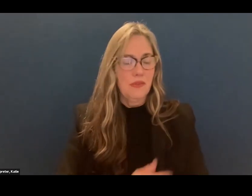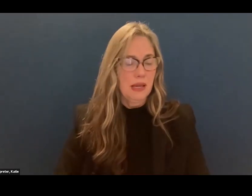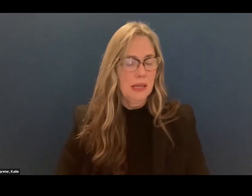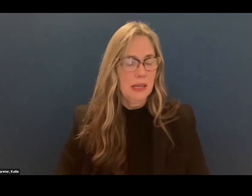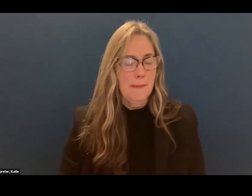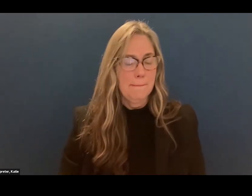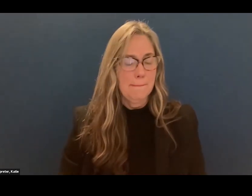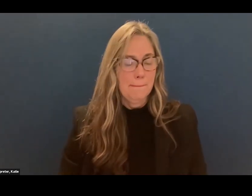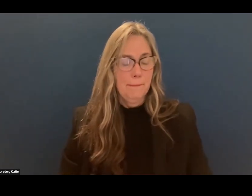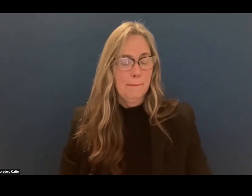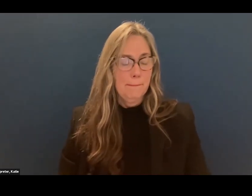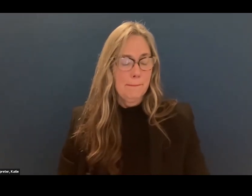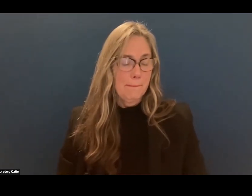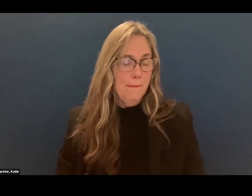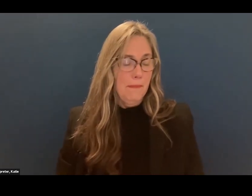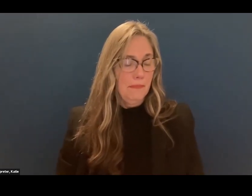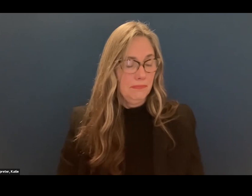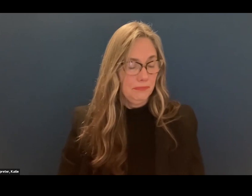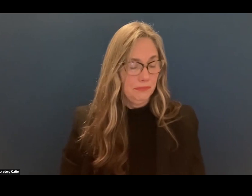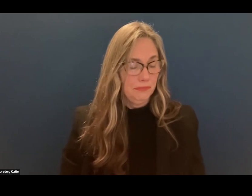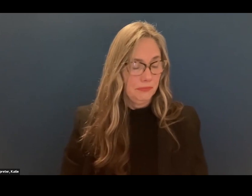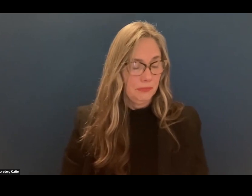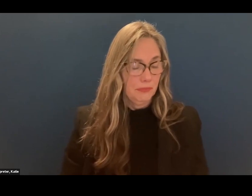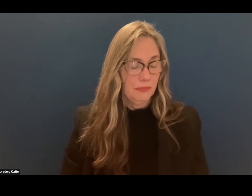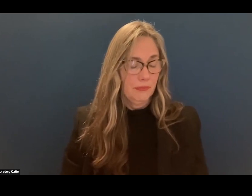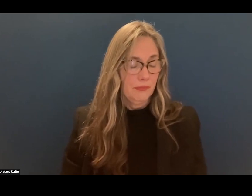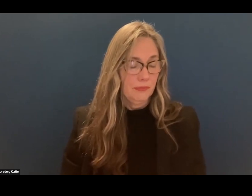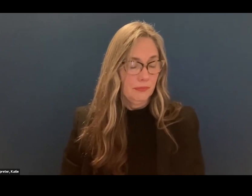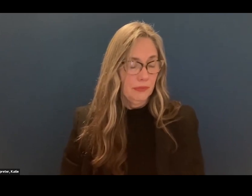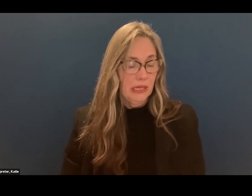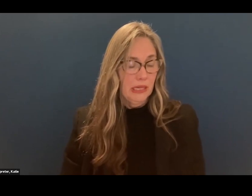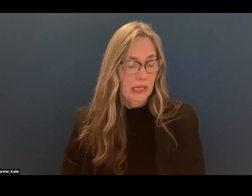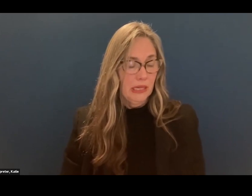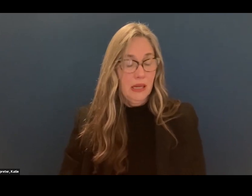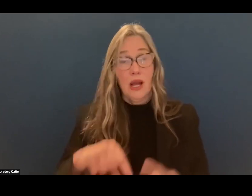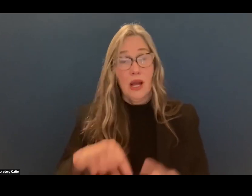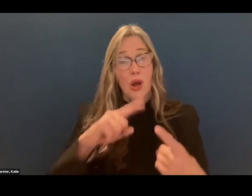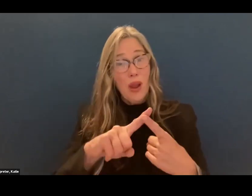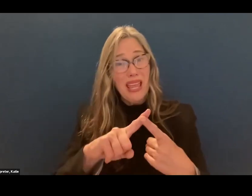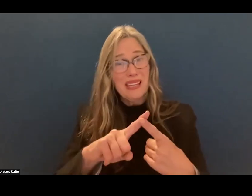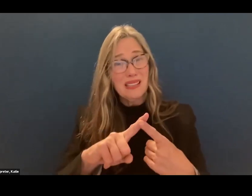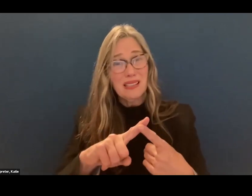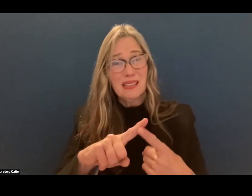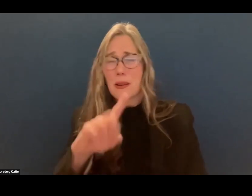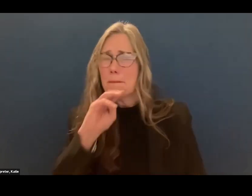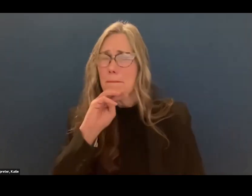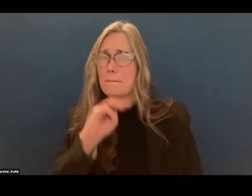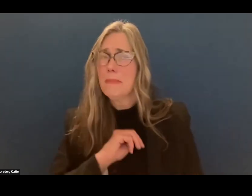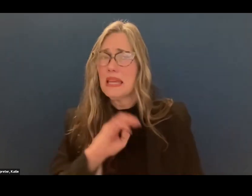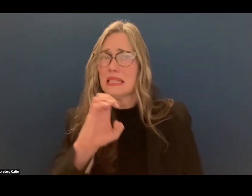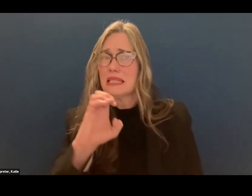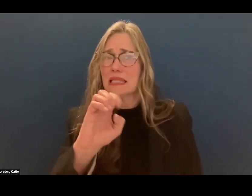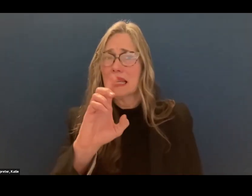I have a Mr. question. Escobedo? Ms. Edison, when there is a complaint on a campus,